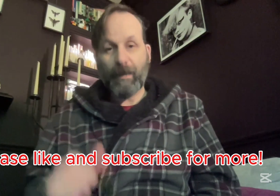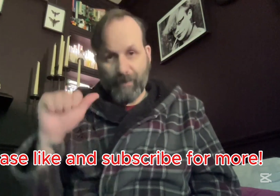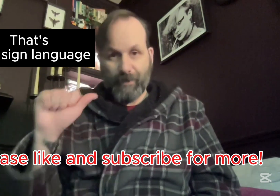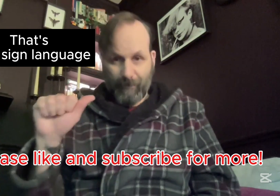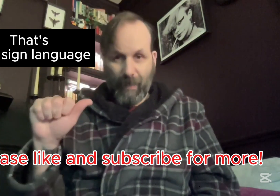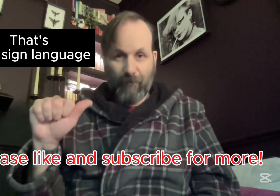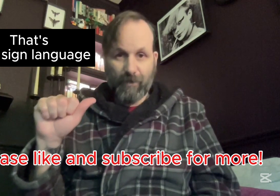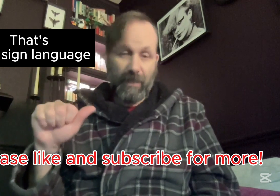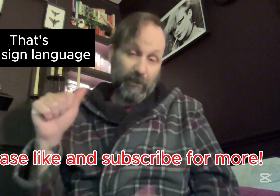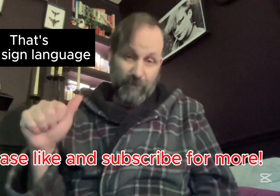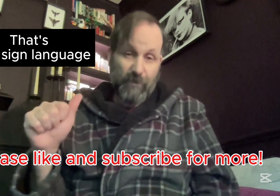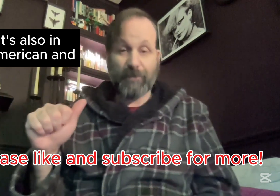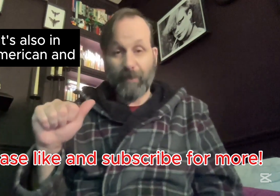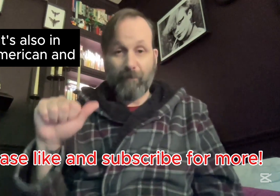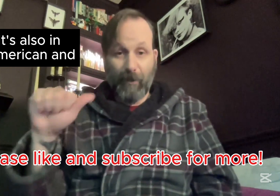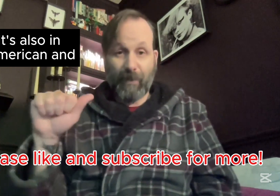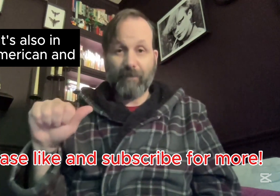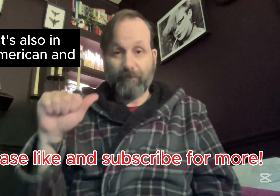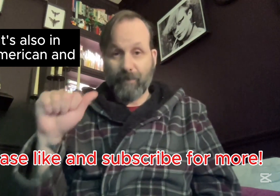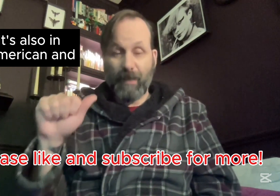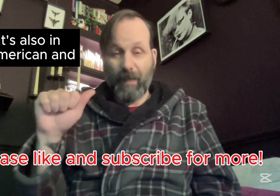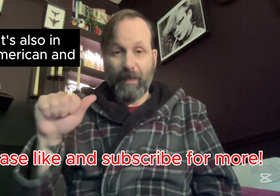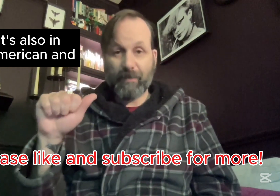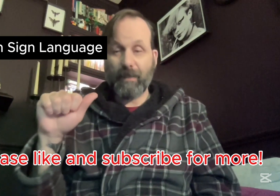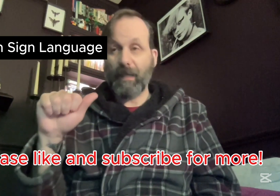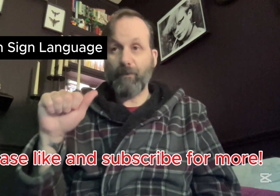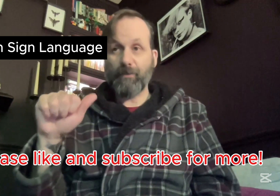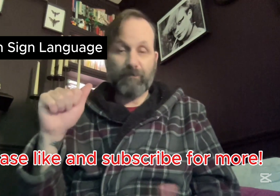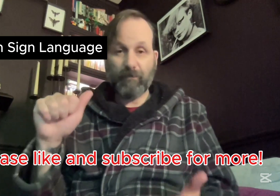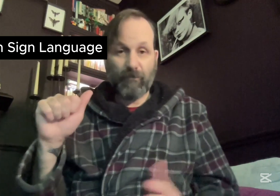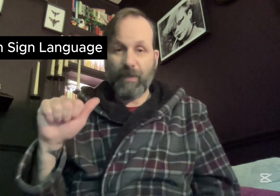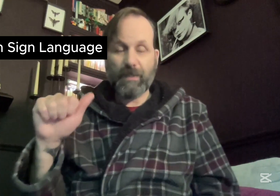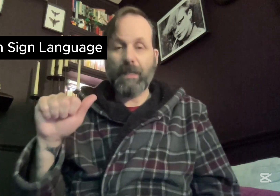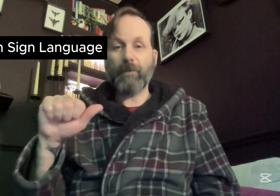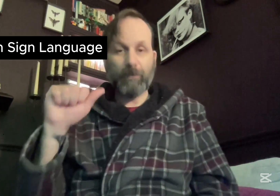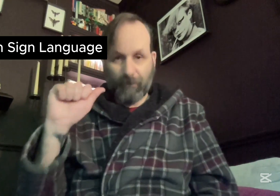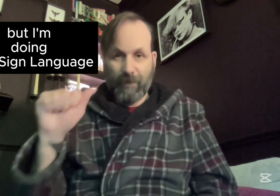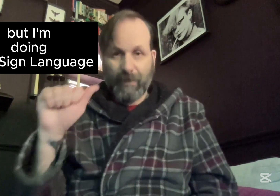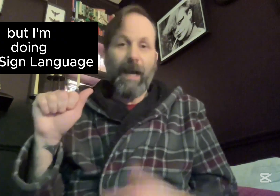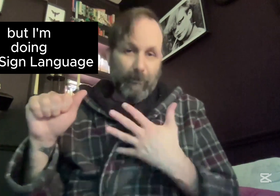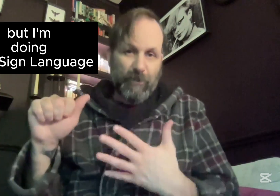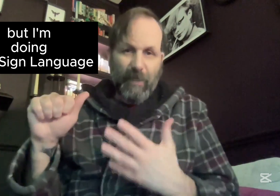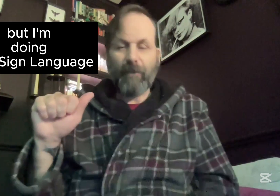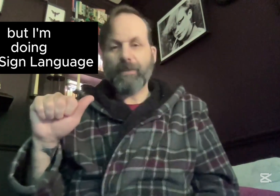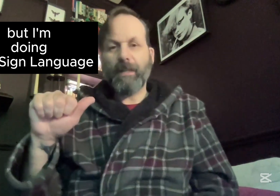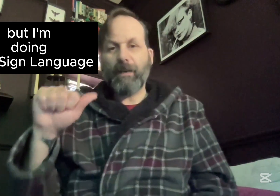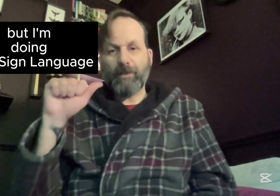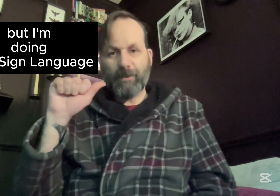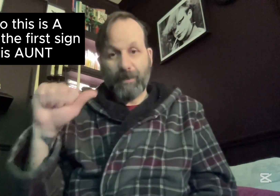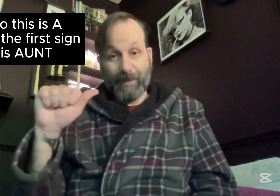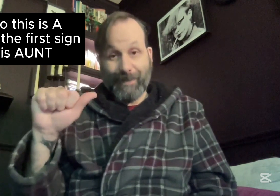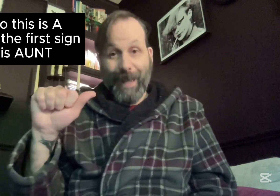That's Irish Sign Language. It's also in American Sign Language and French Sign Language, but I'm doing Irish Sign Language. So this is